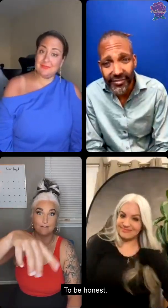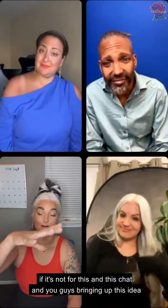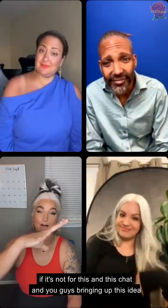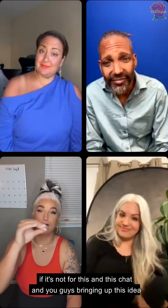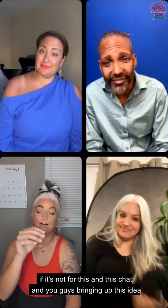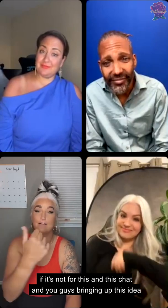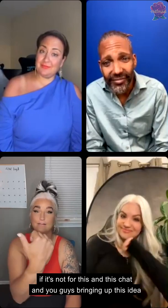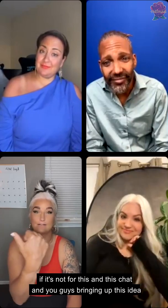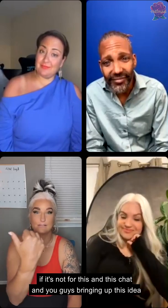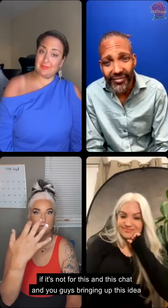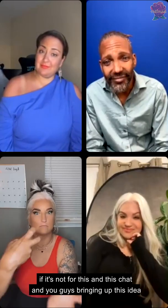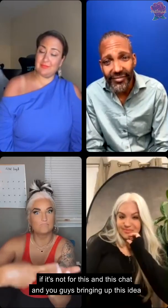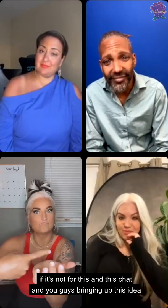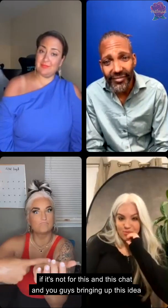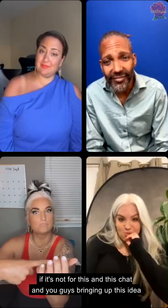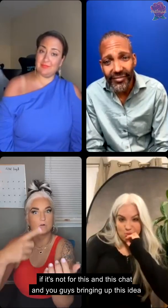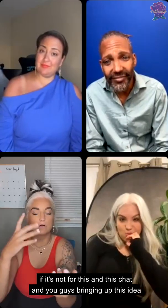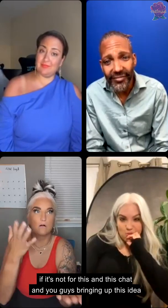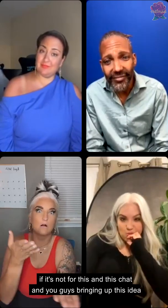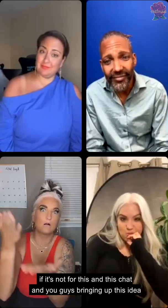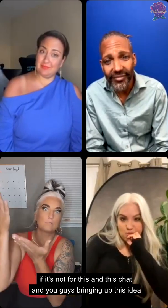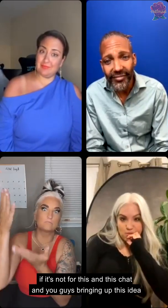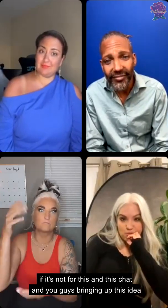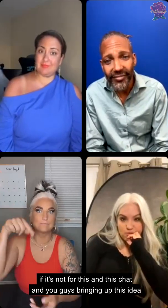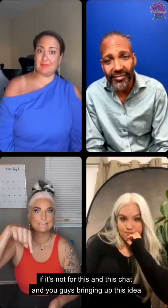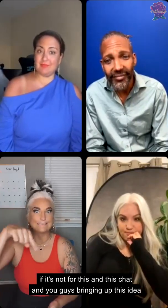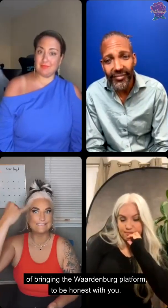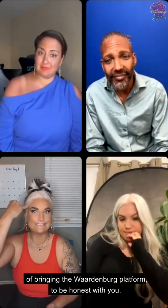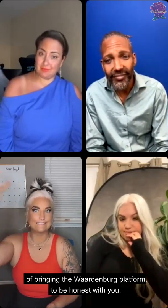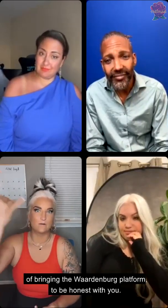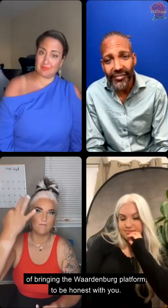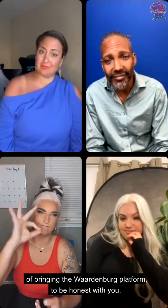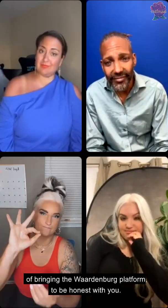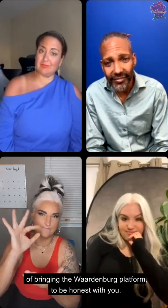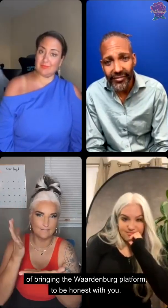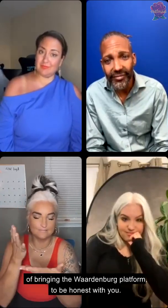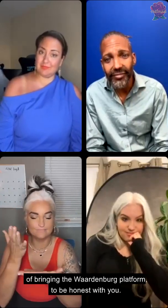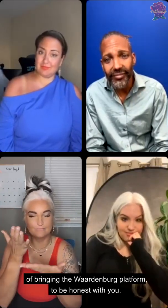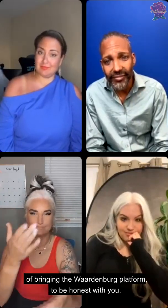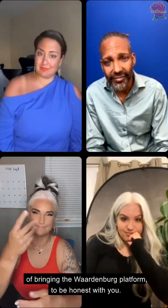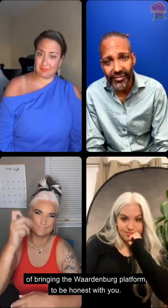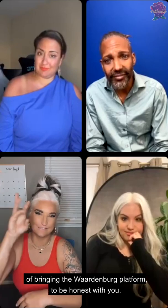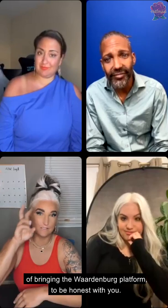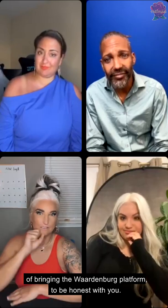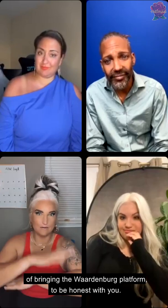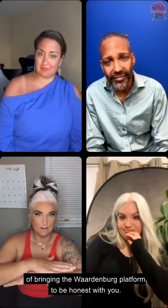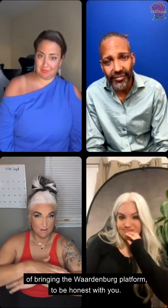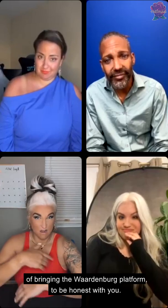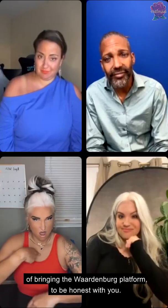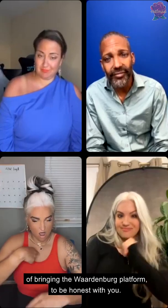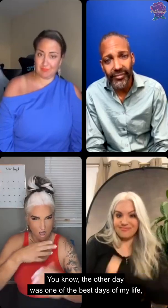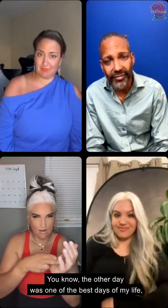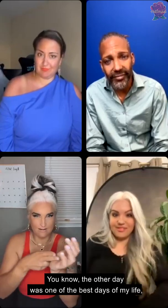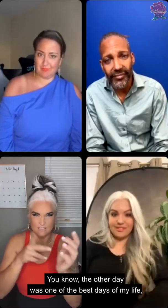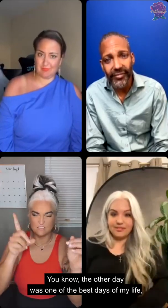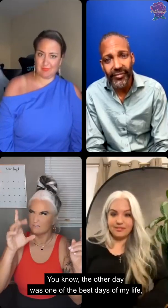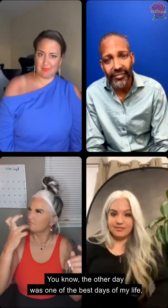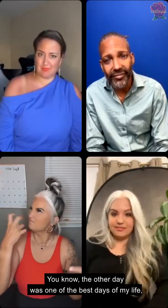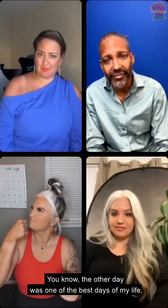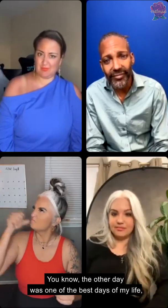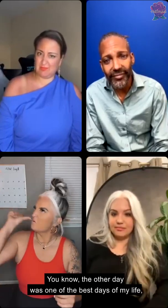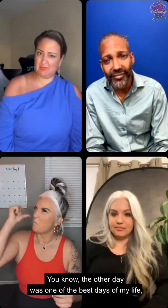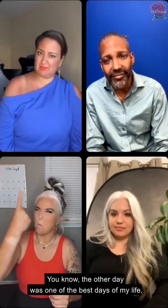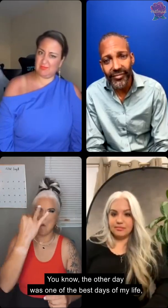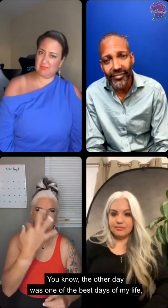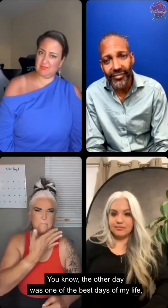To be honest, if it's not for this and this chat and you guys bringing up this idea of bringing the Wardenbergs platform, to be honest